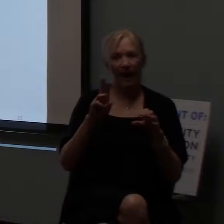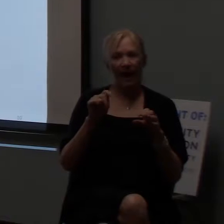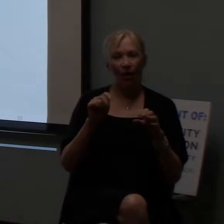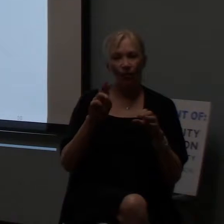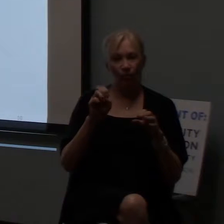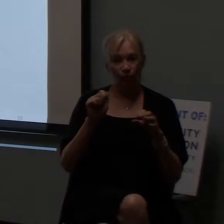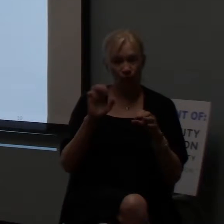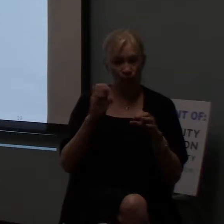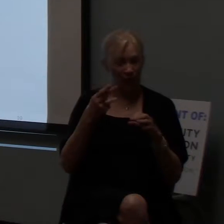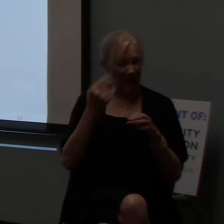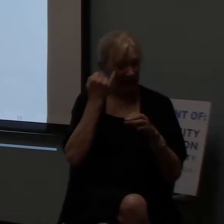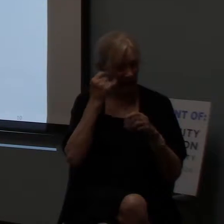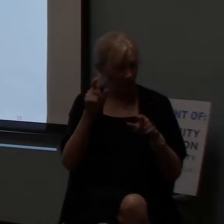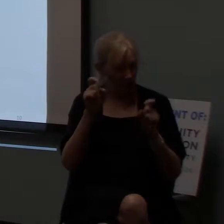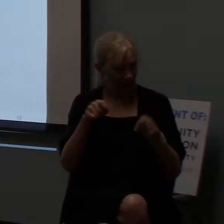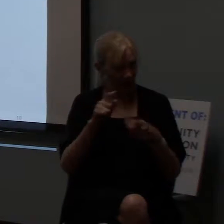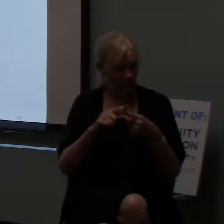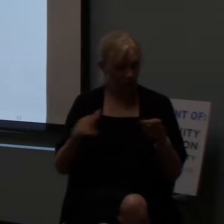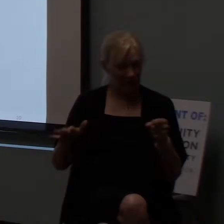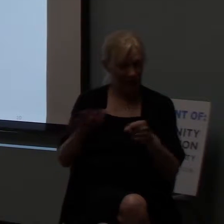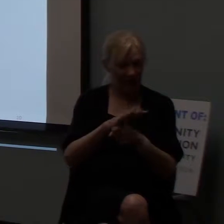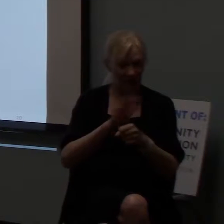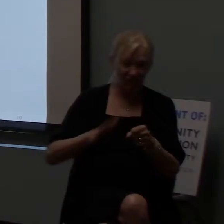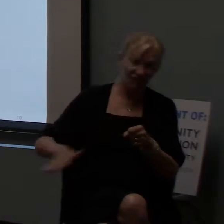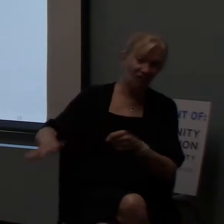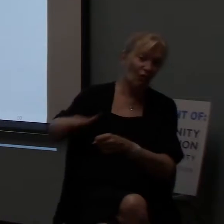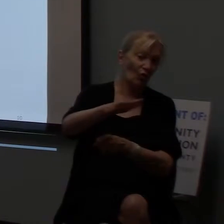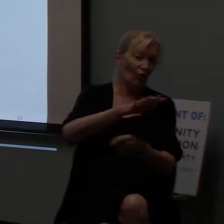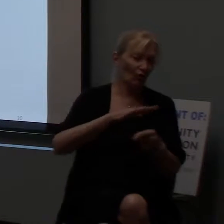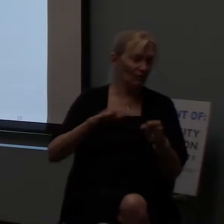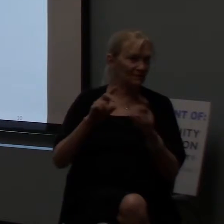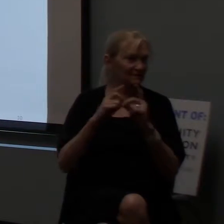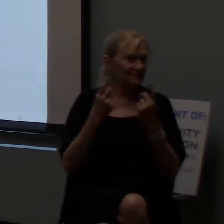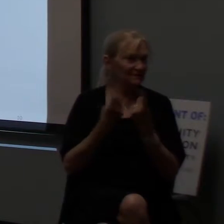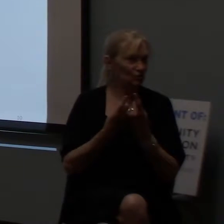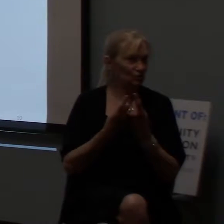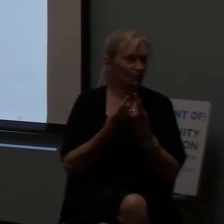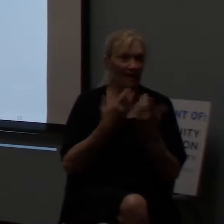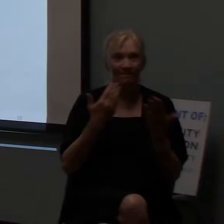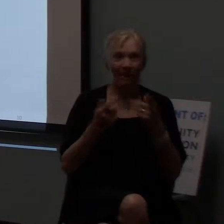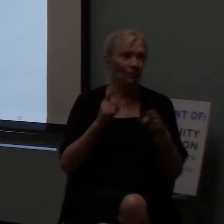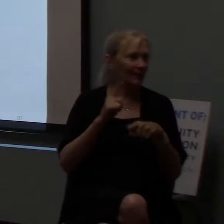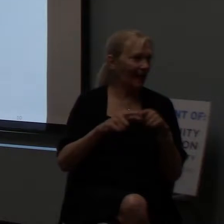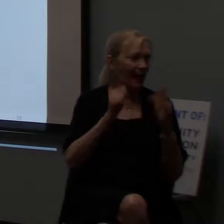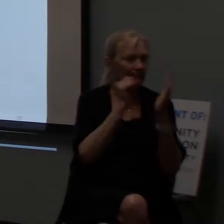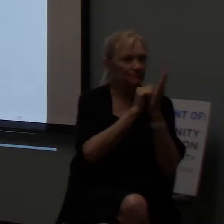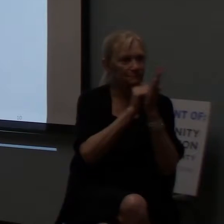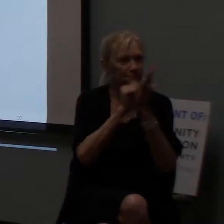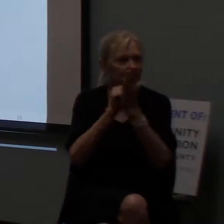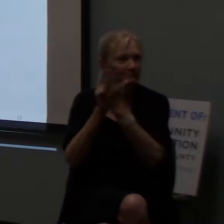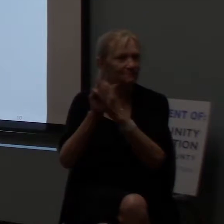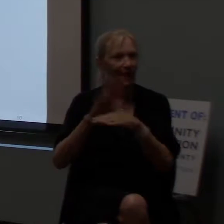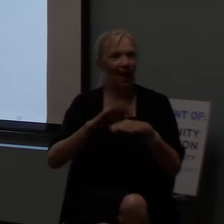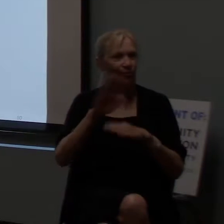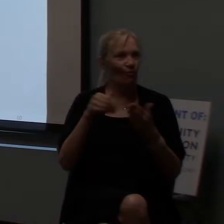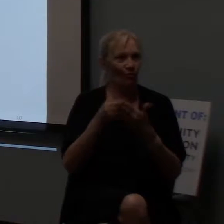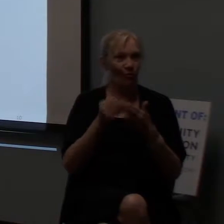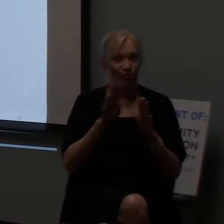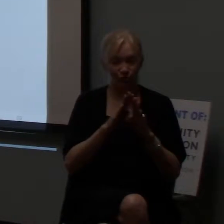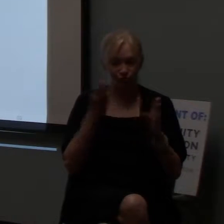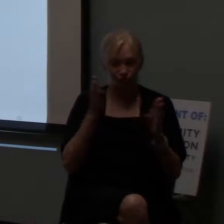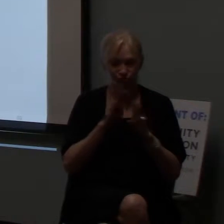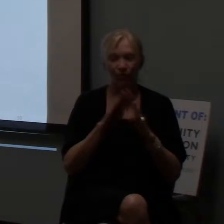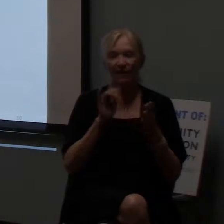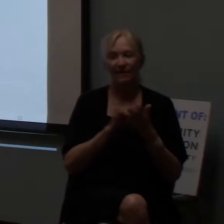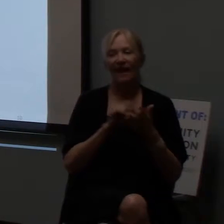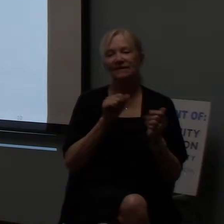you have to cover the whole district, it might be true that you can't knock on everybody's door, obviously. And that's a